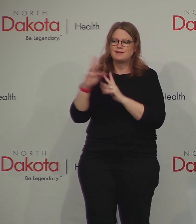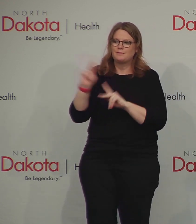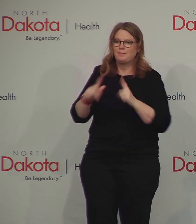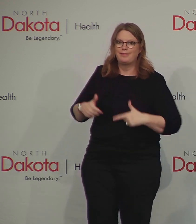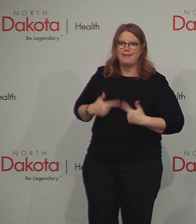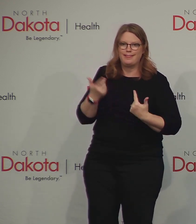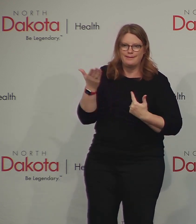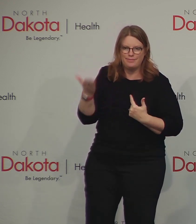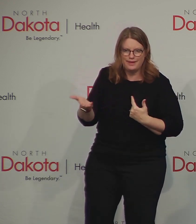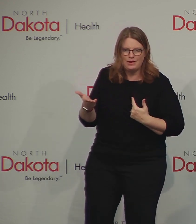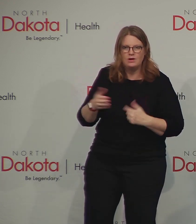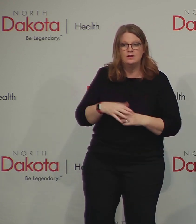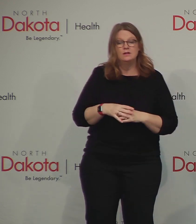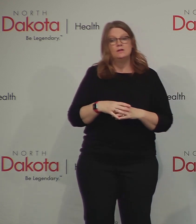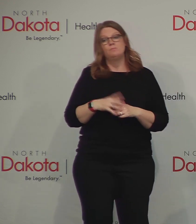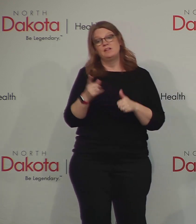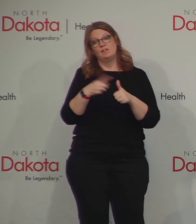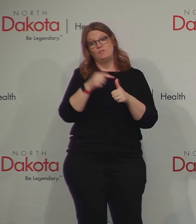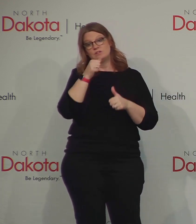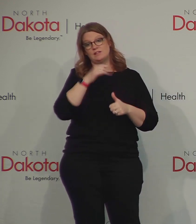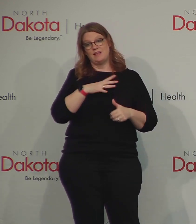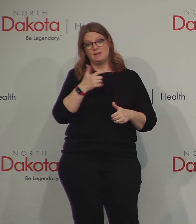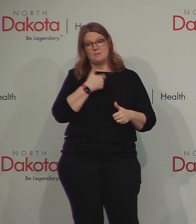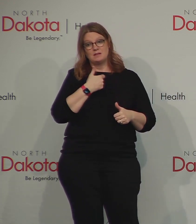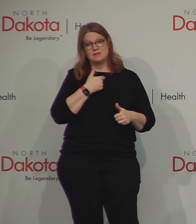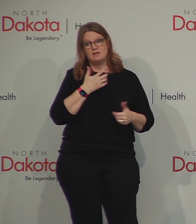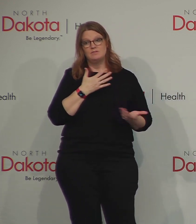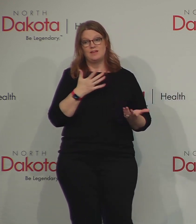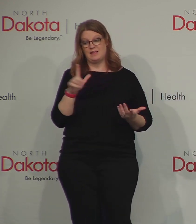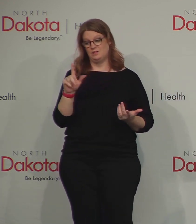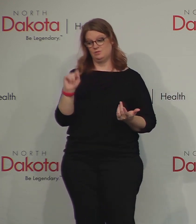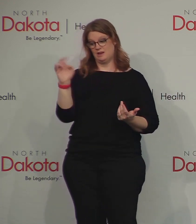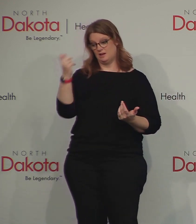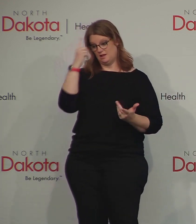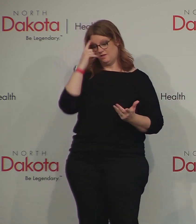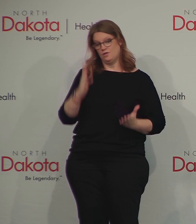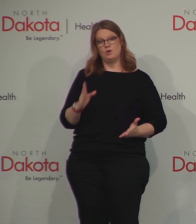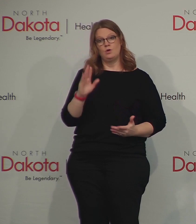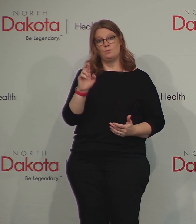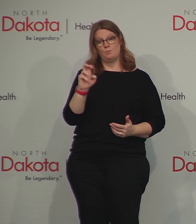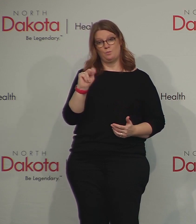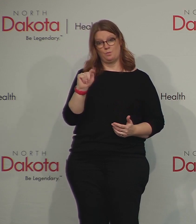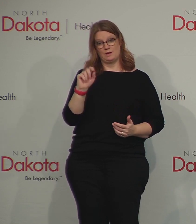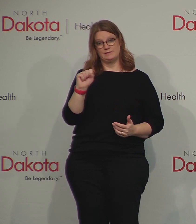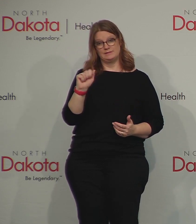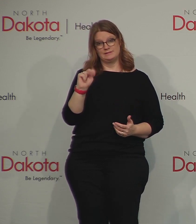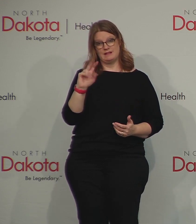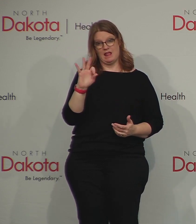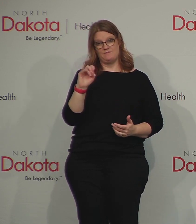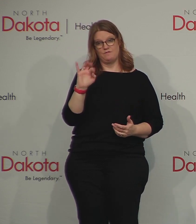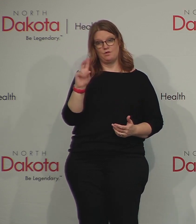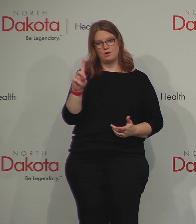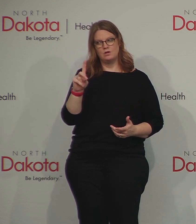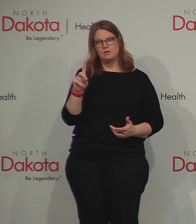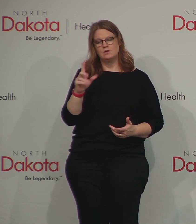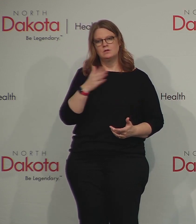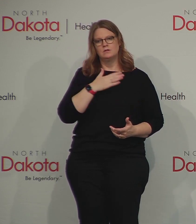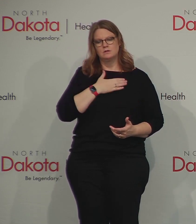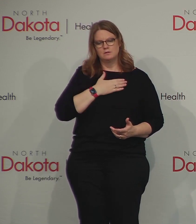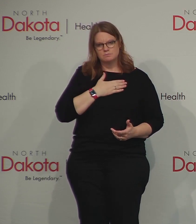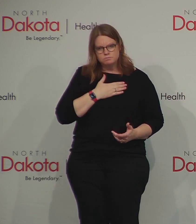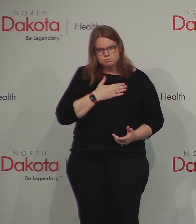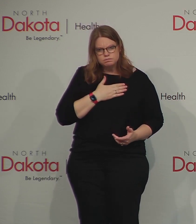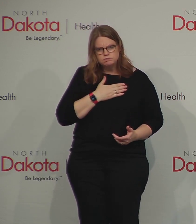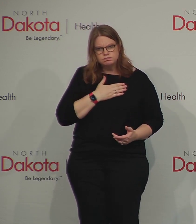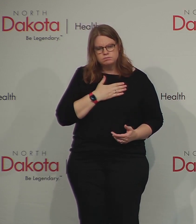as always, from the First Lady and myself and Lieutenant Governor Brent Sanford, our hearts go out to the family and friends of all those